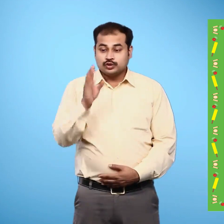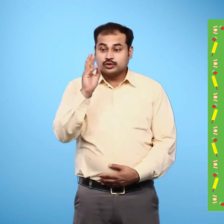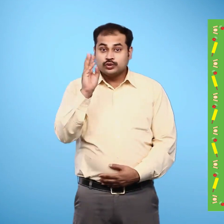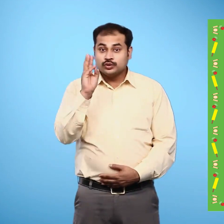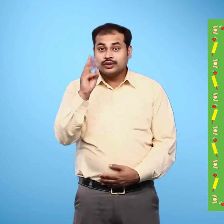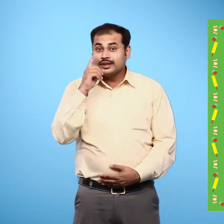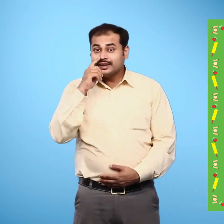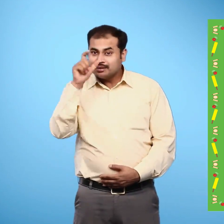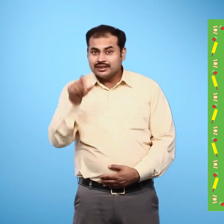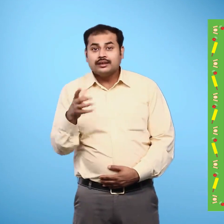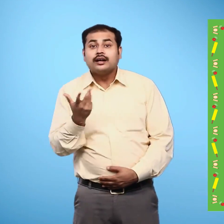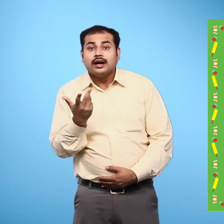Fourth girl